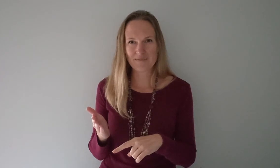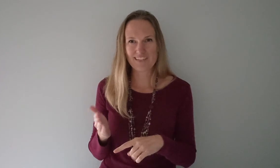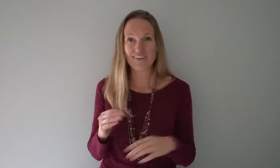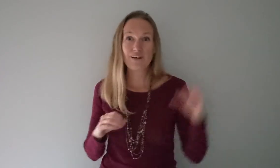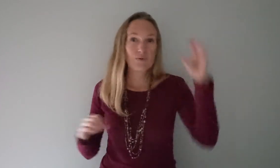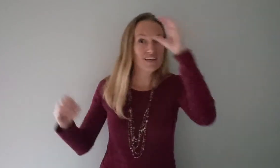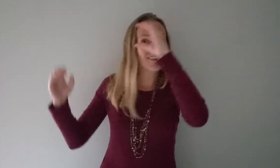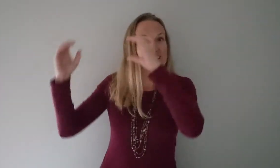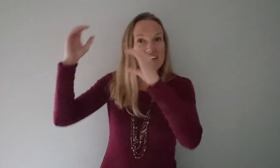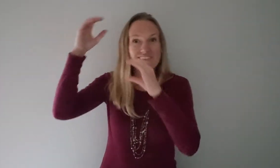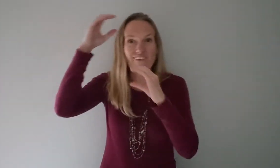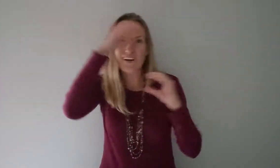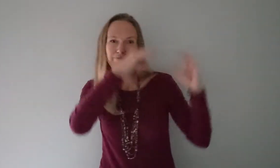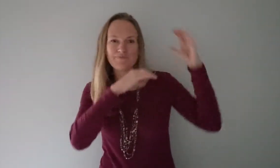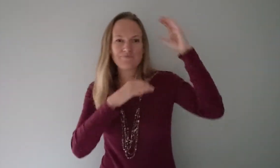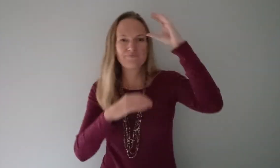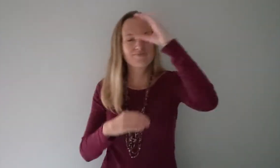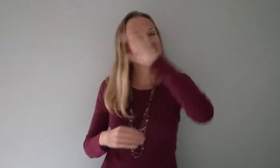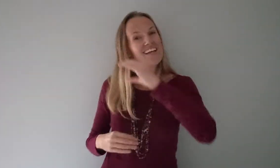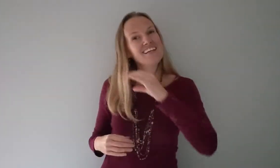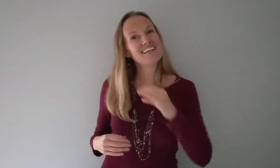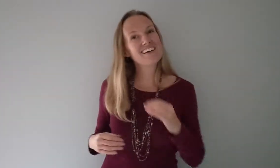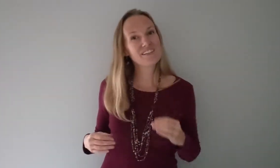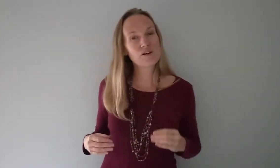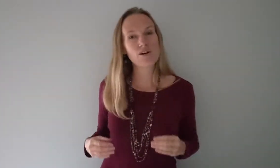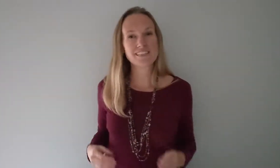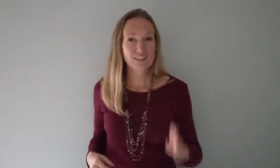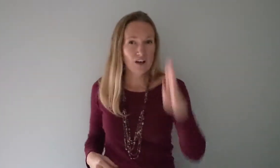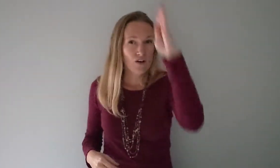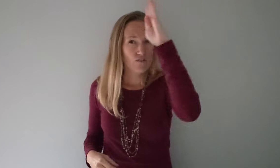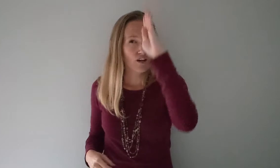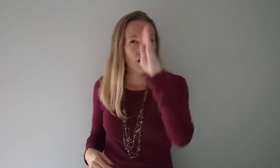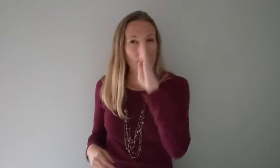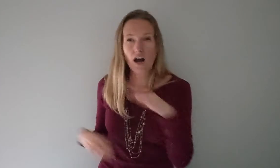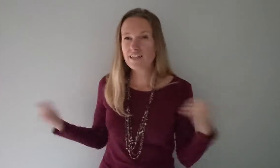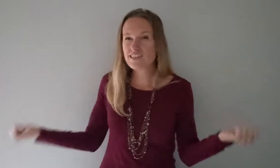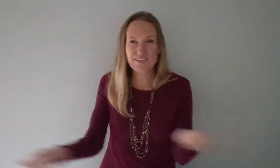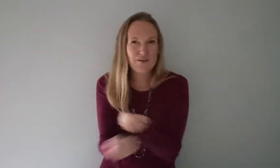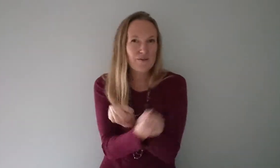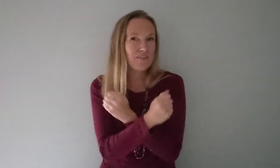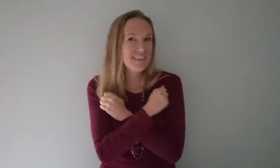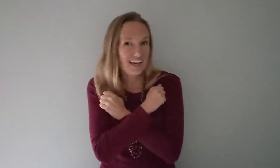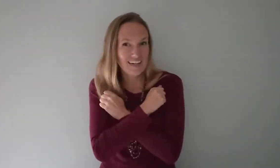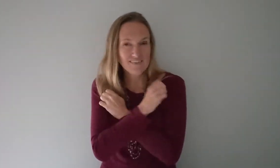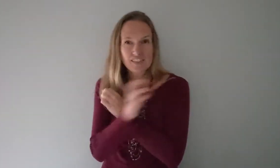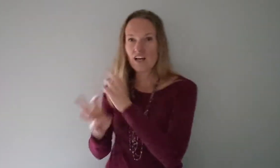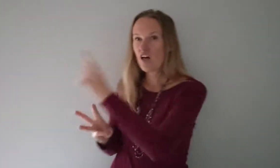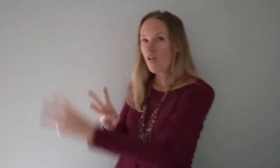you what you're looking for. Okay, and then on to the chorus. For God so loved